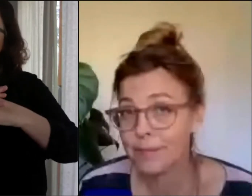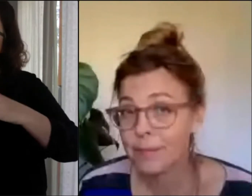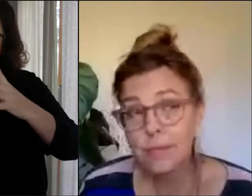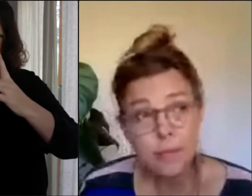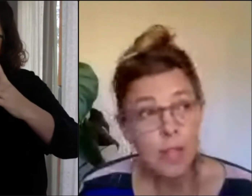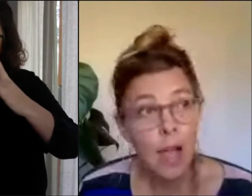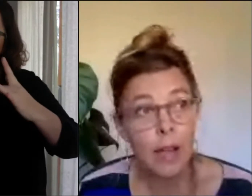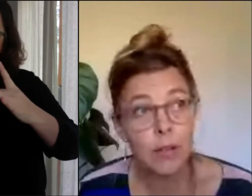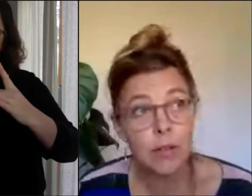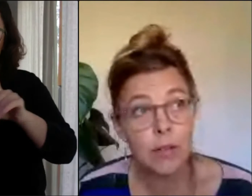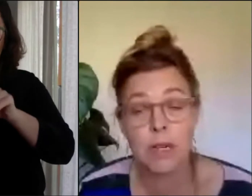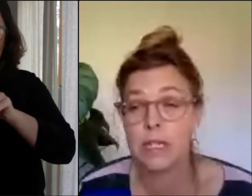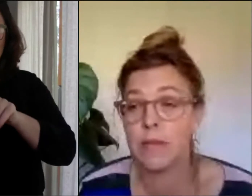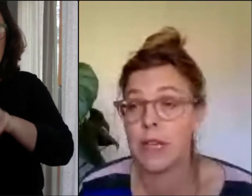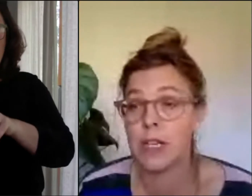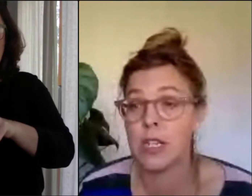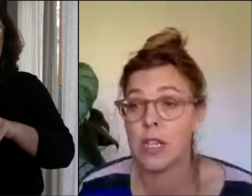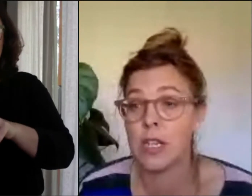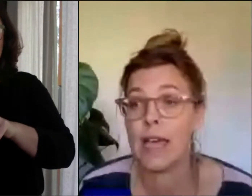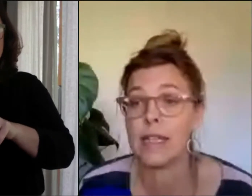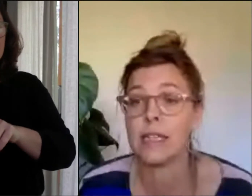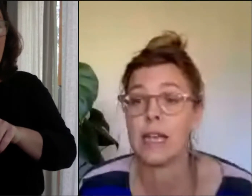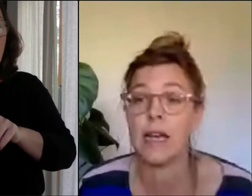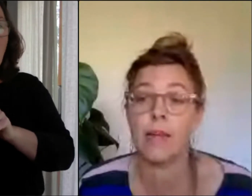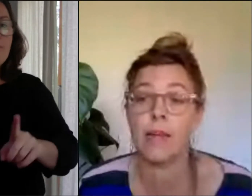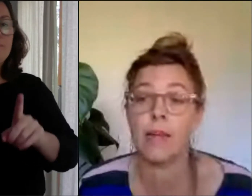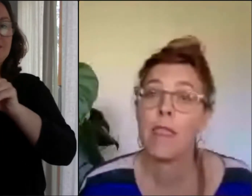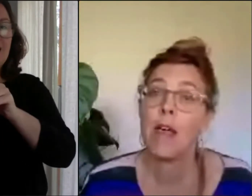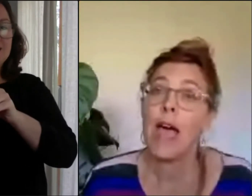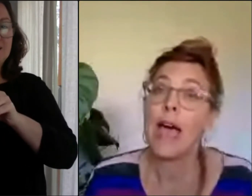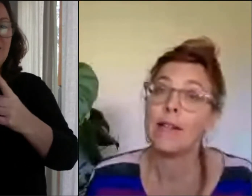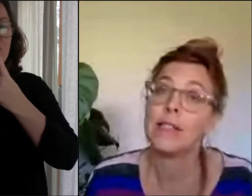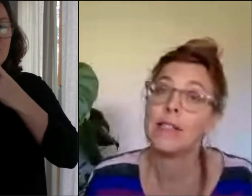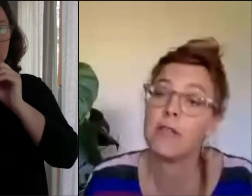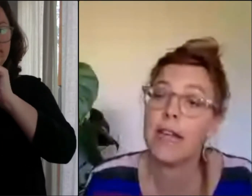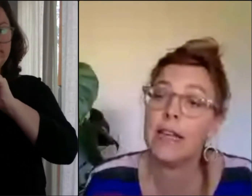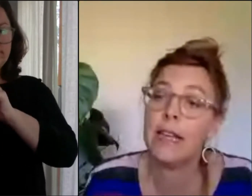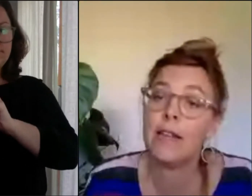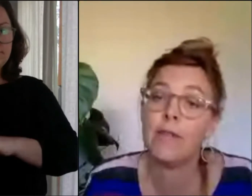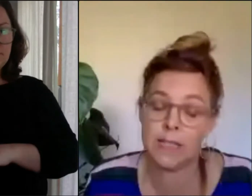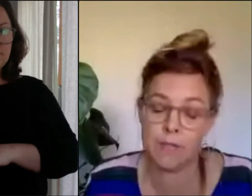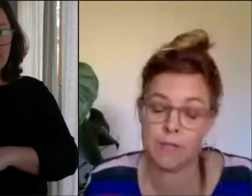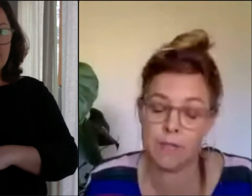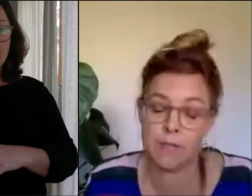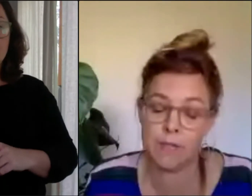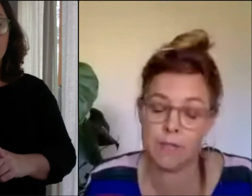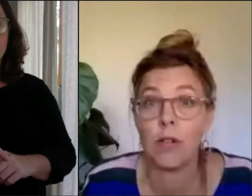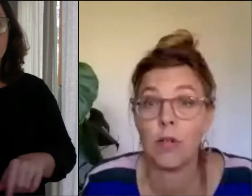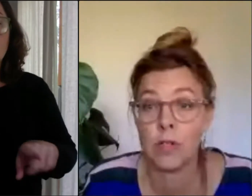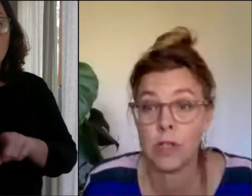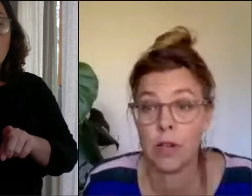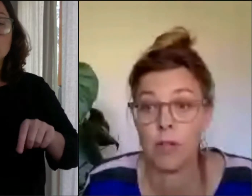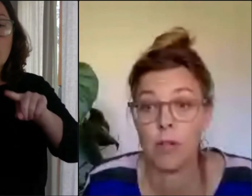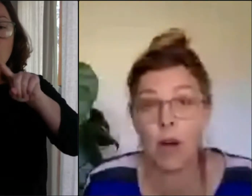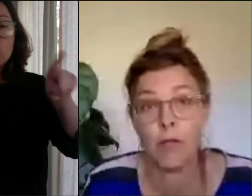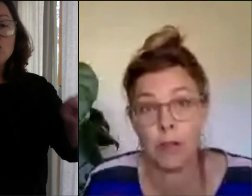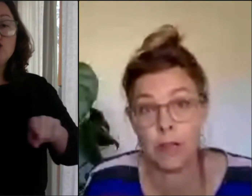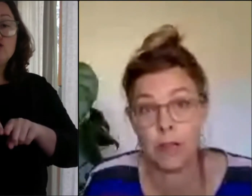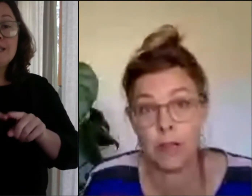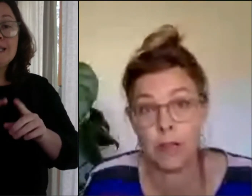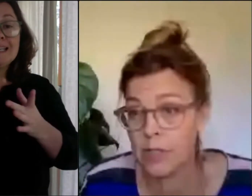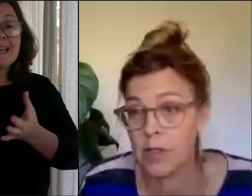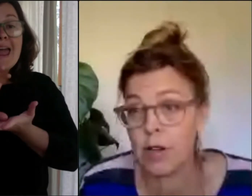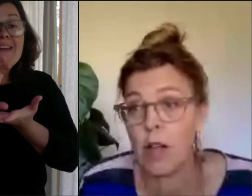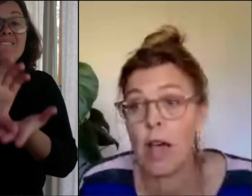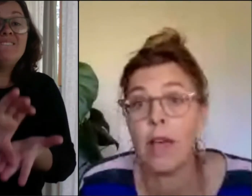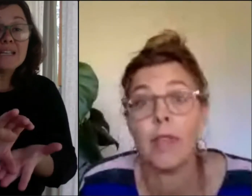updates. I also wanted to mention that our screen investment managers are also offering